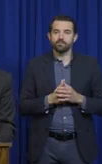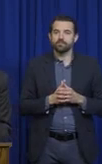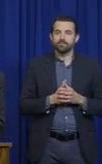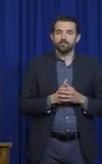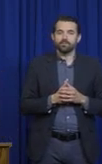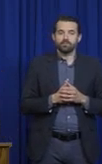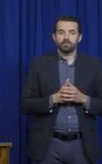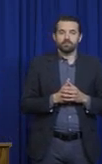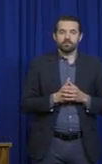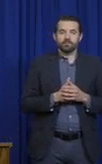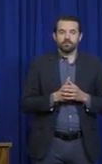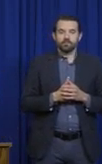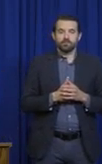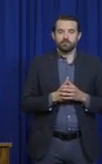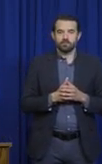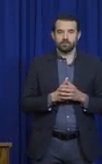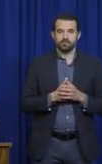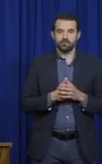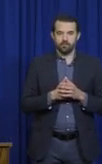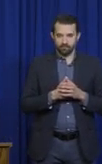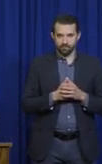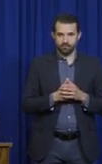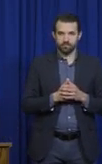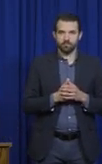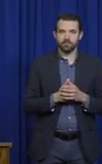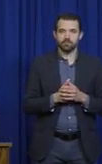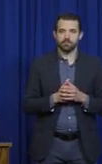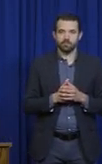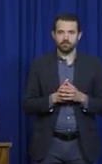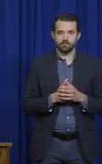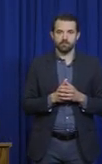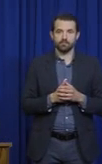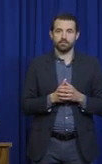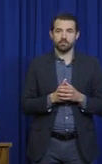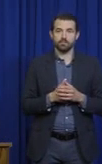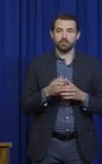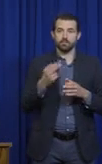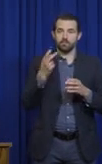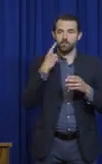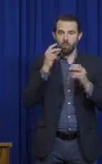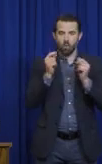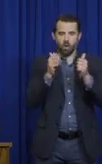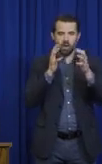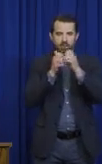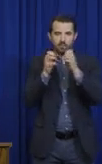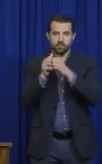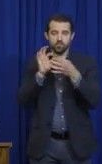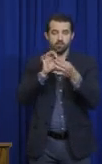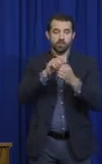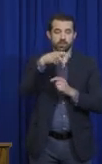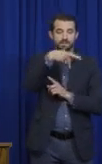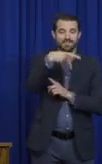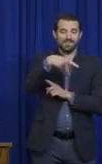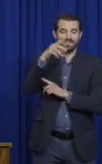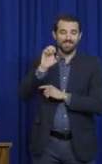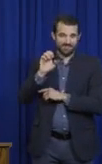Finally, before I turn things over to Commissioner Fortman, just a quick update on the PPE distributions